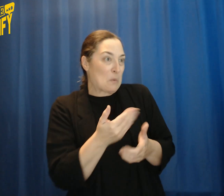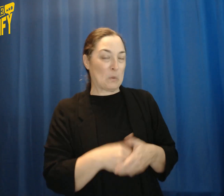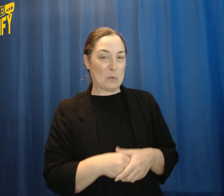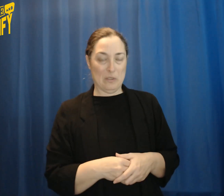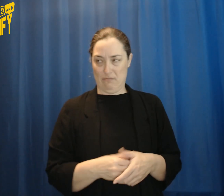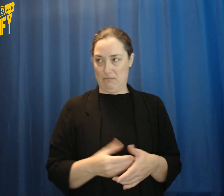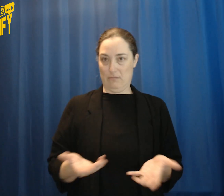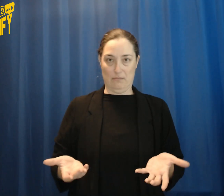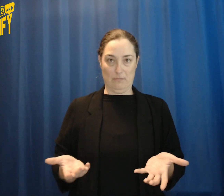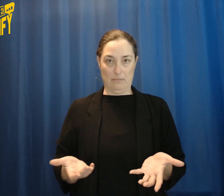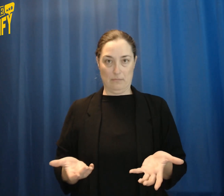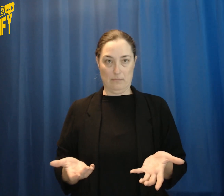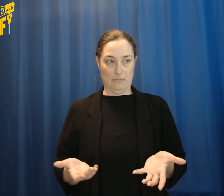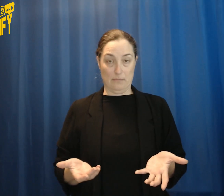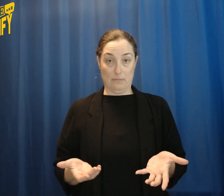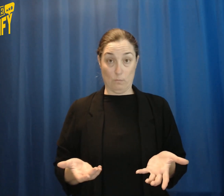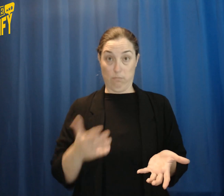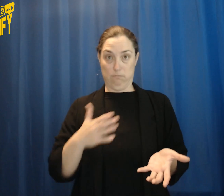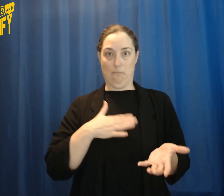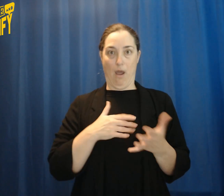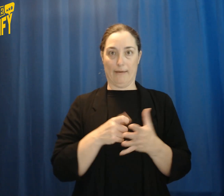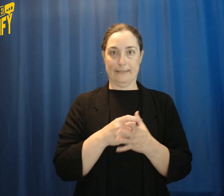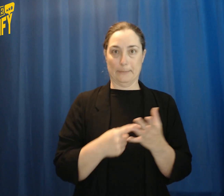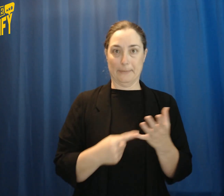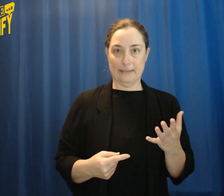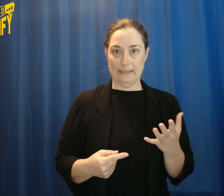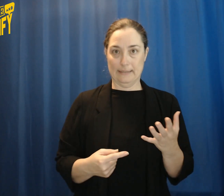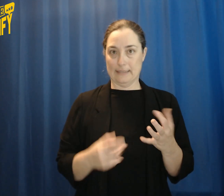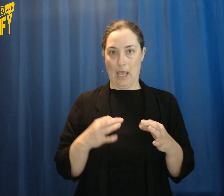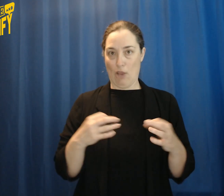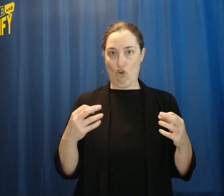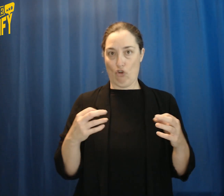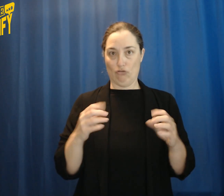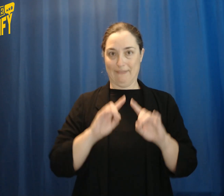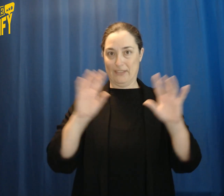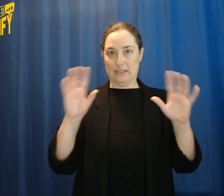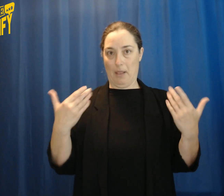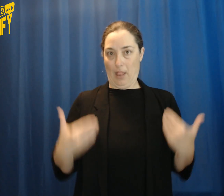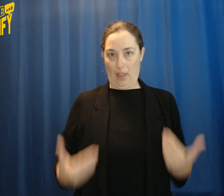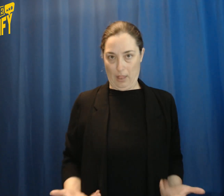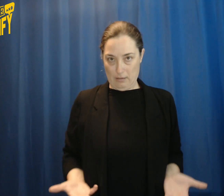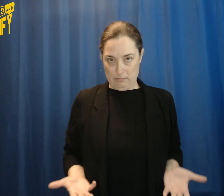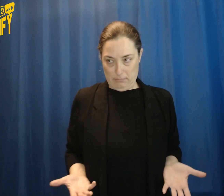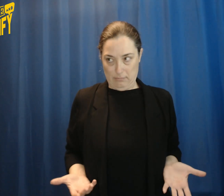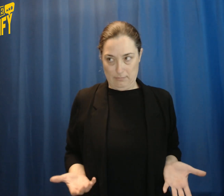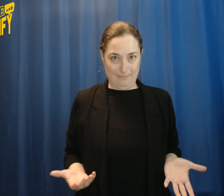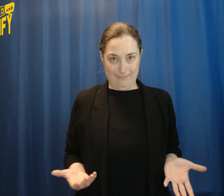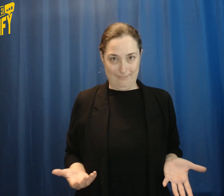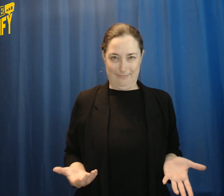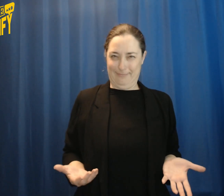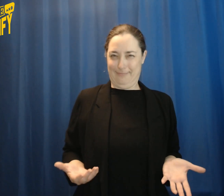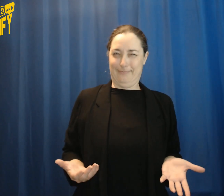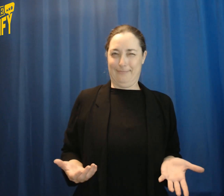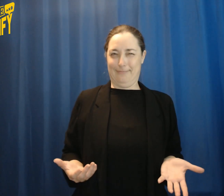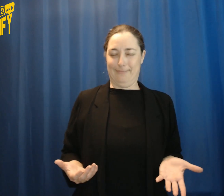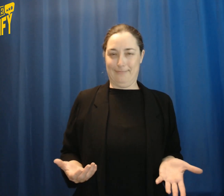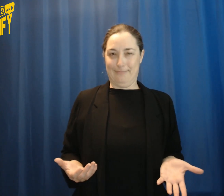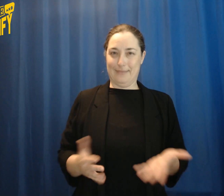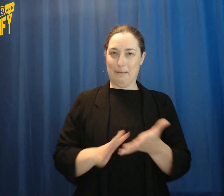sort of disabilities that I have is that they're not visible, and so you do double down on yourself a bit. Life gets a